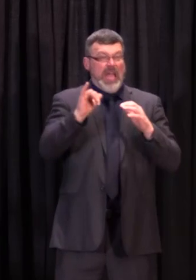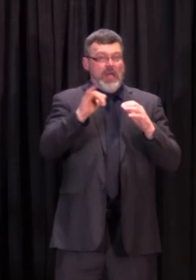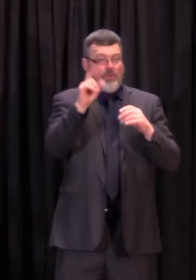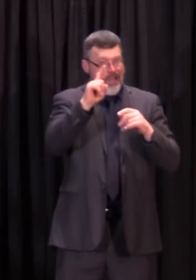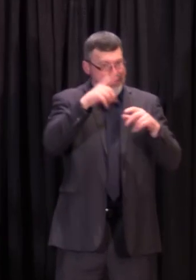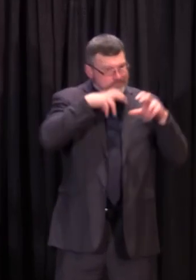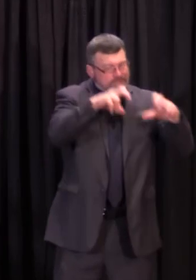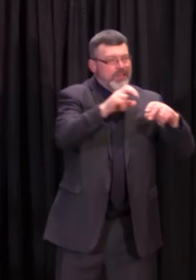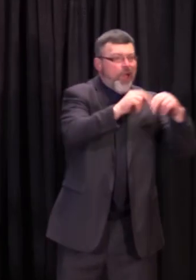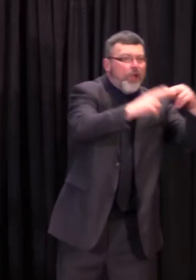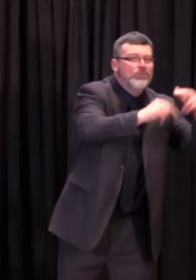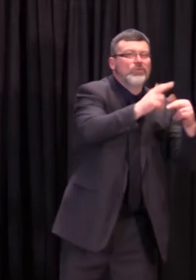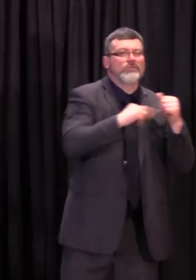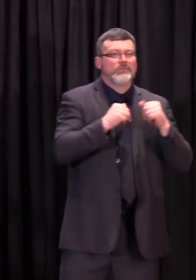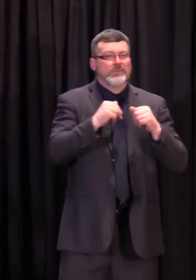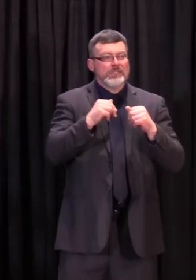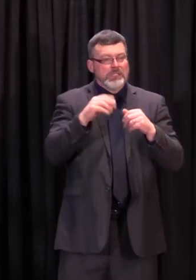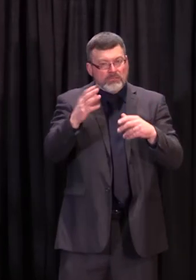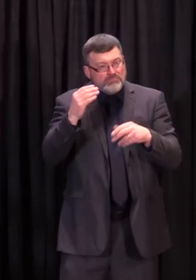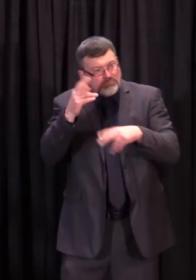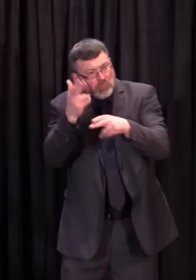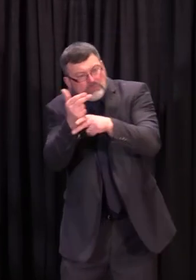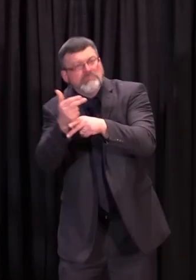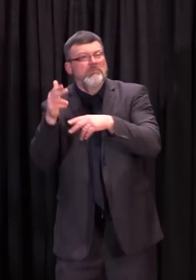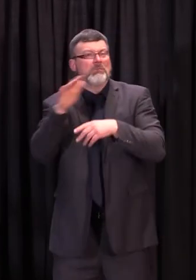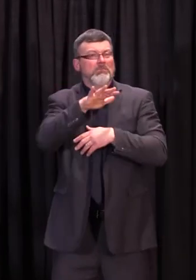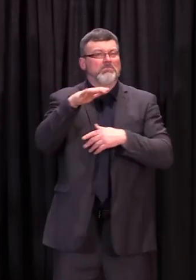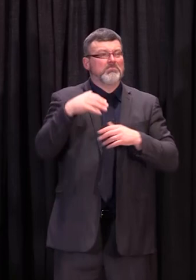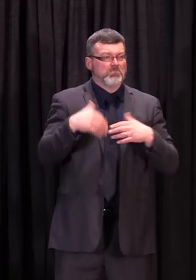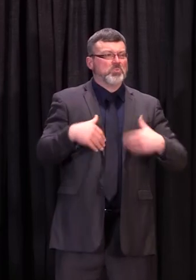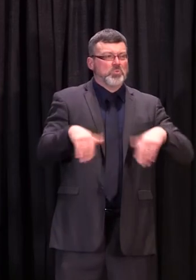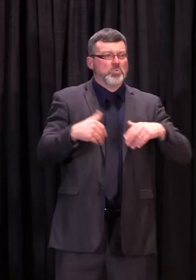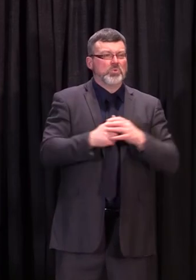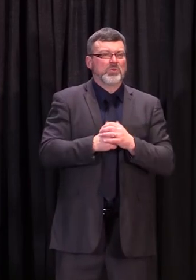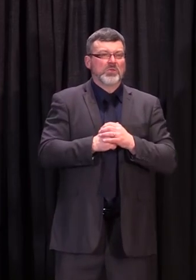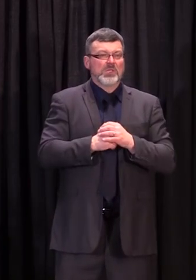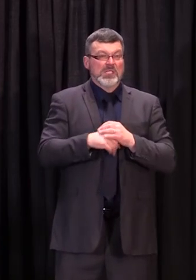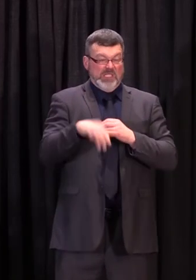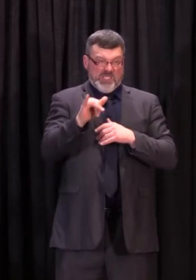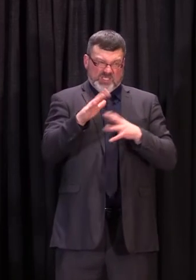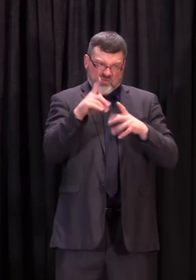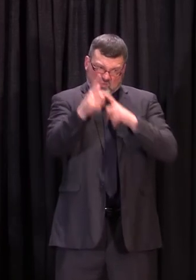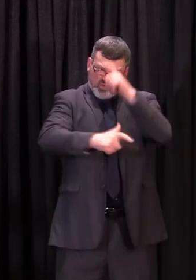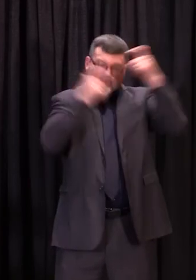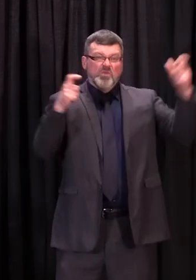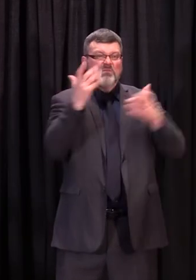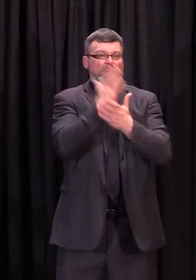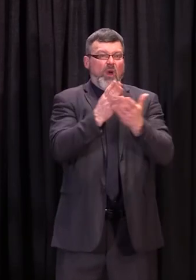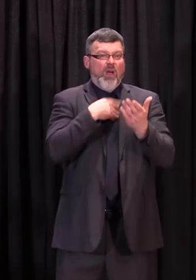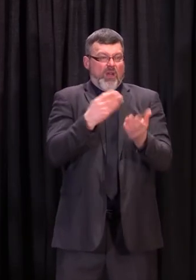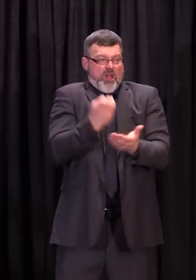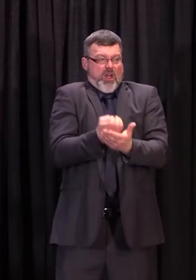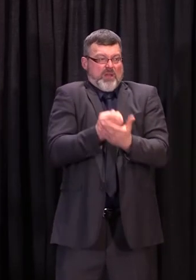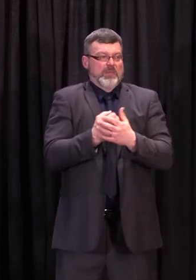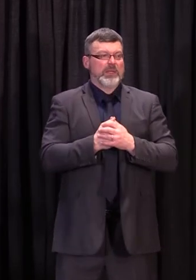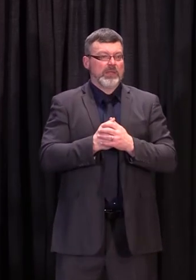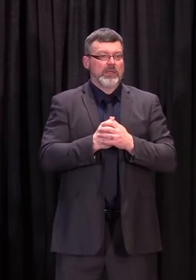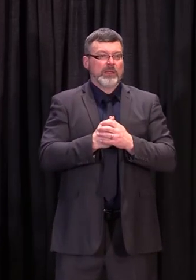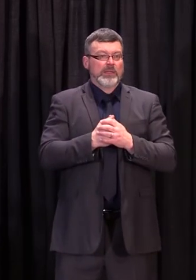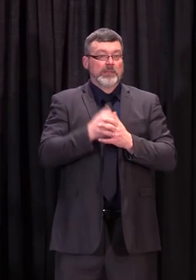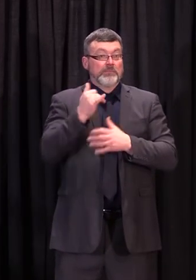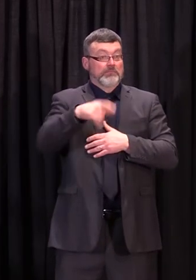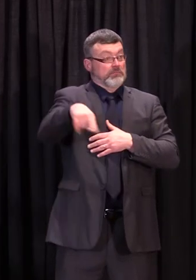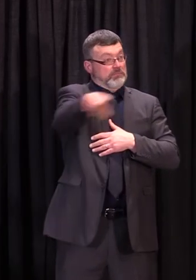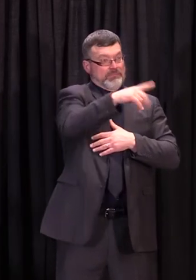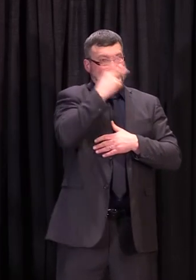This is a massive piece of our economy. And we all see the now hiring signs,